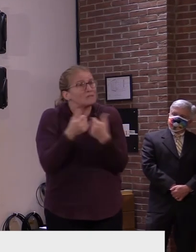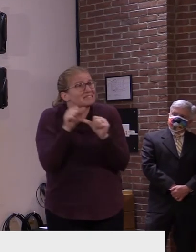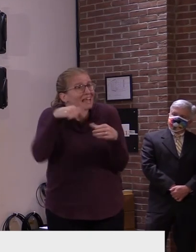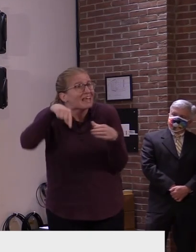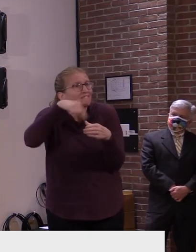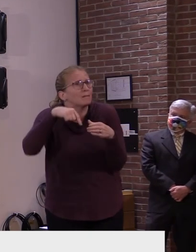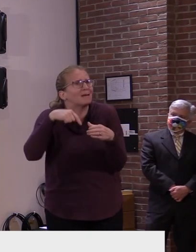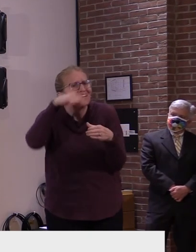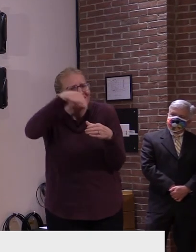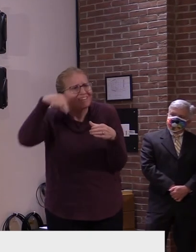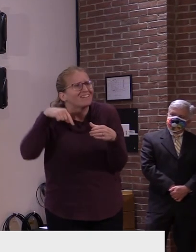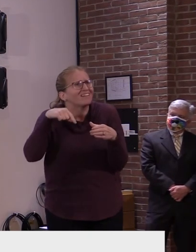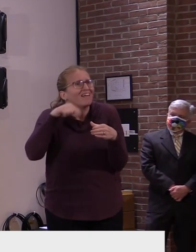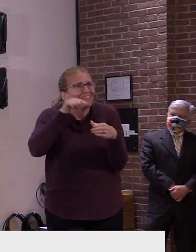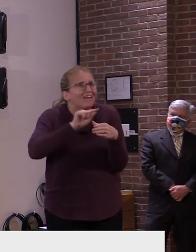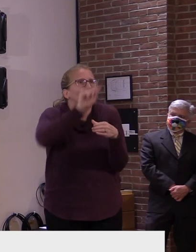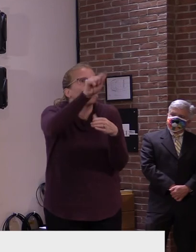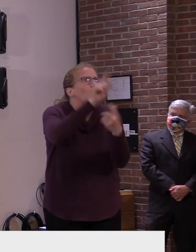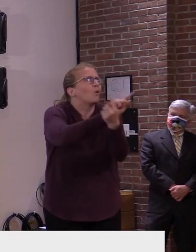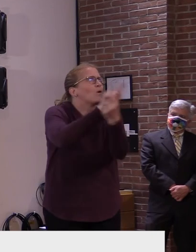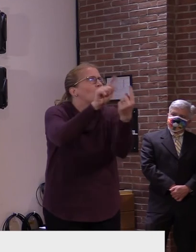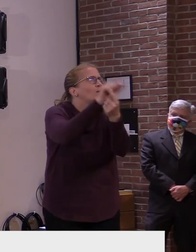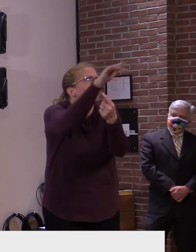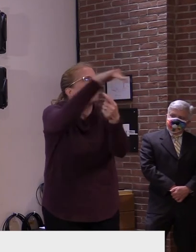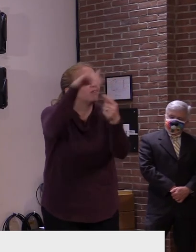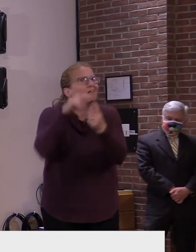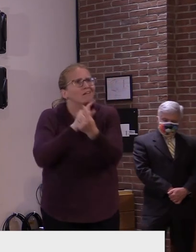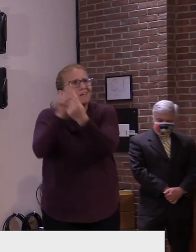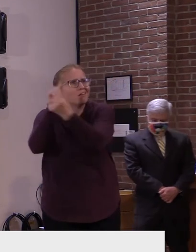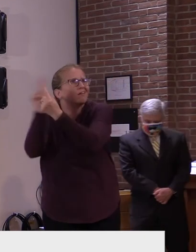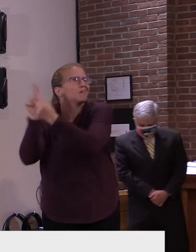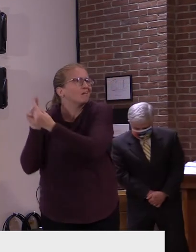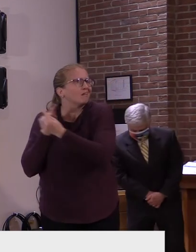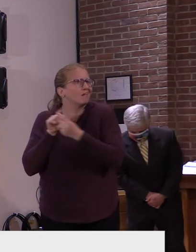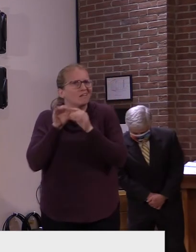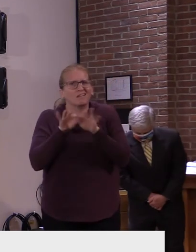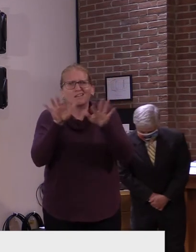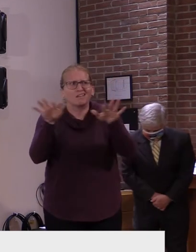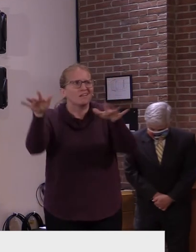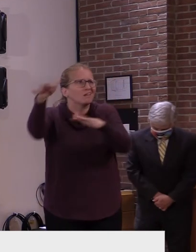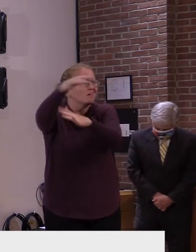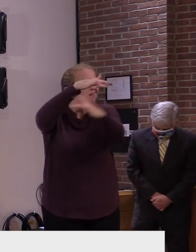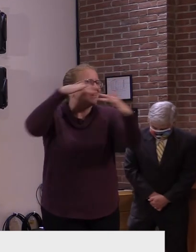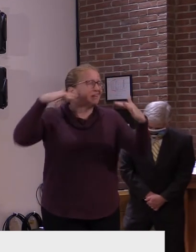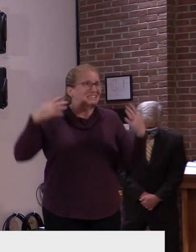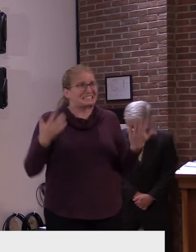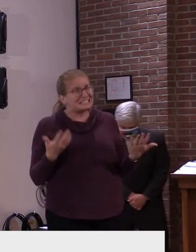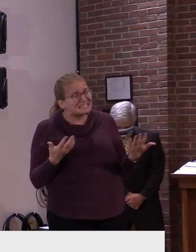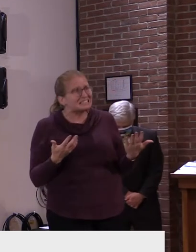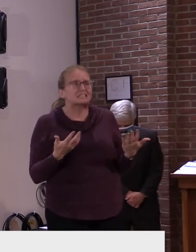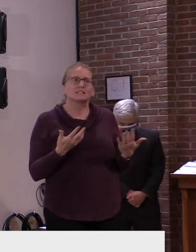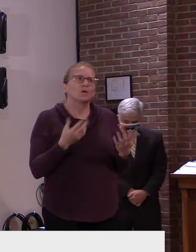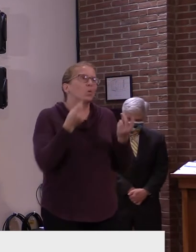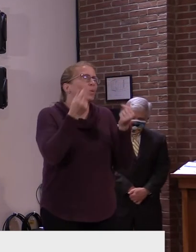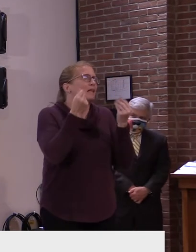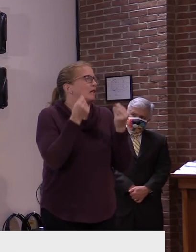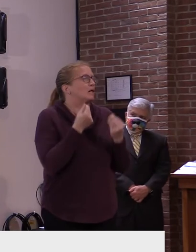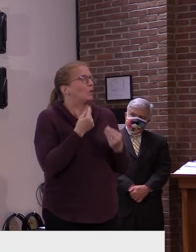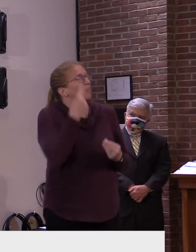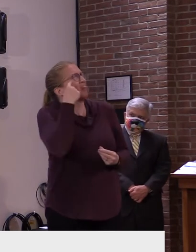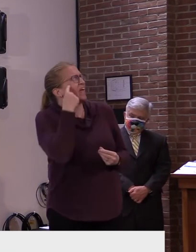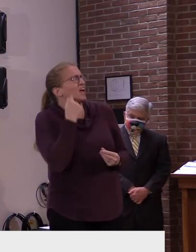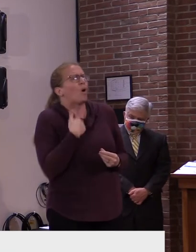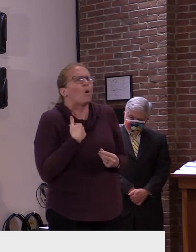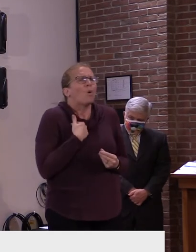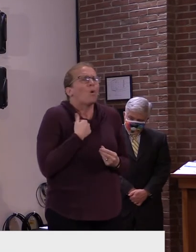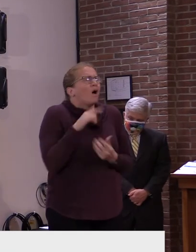when we start to see the spread and and it spreads so quickly uh and uh so easily uh that uh you may think uh